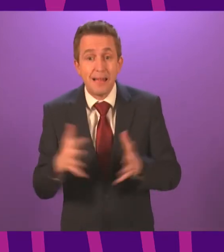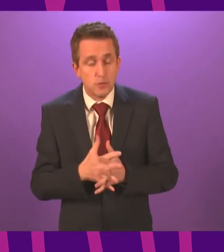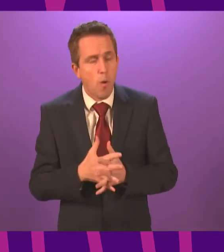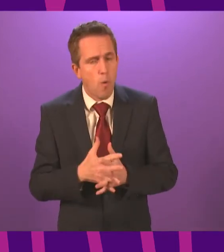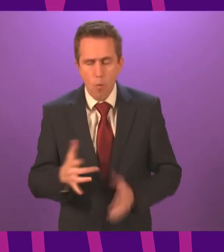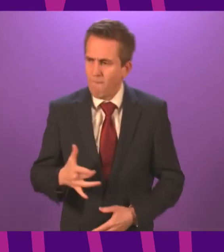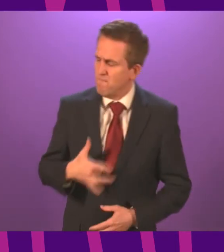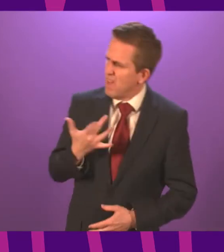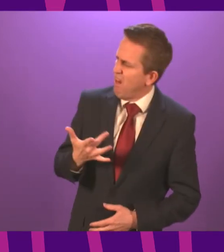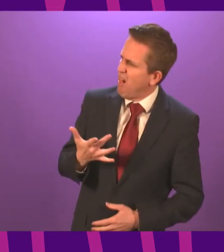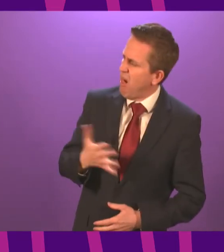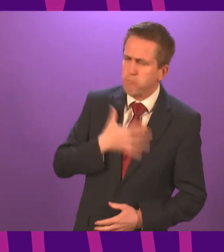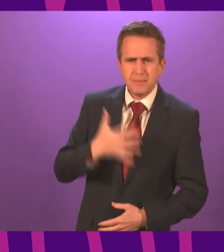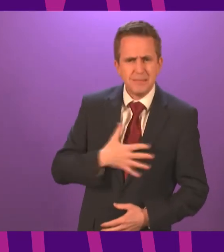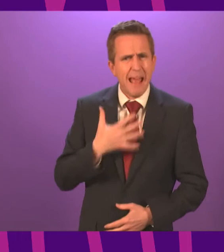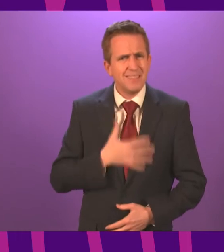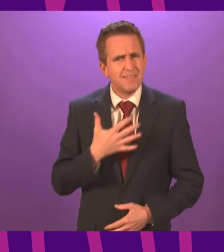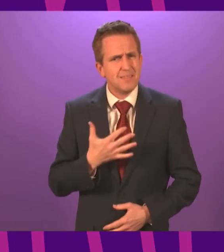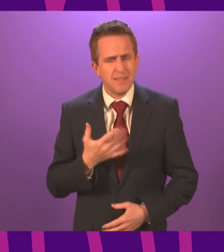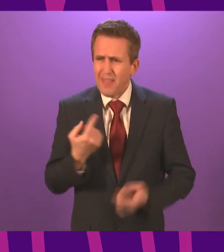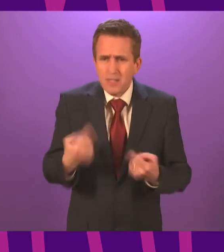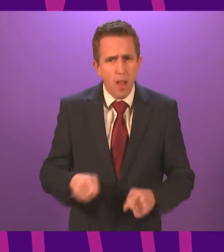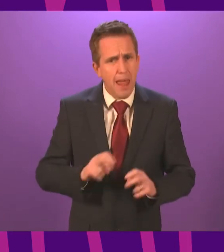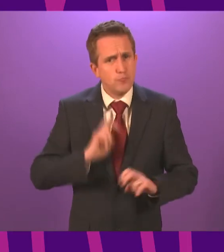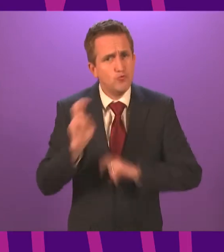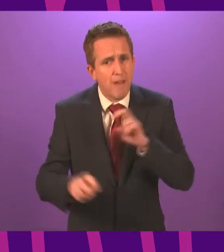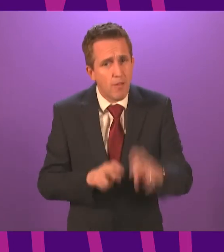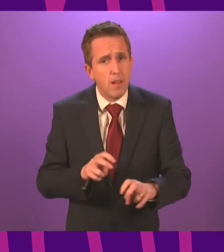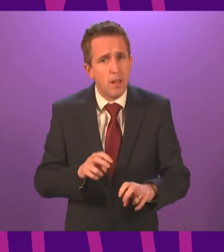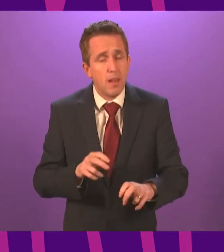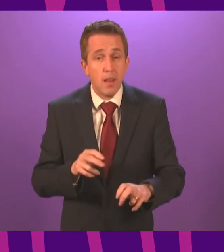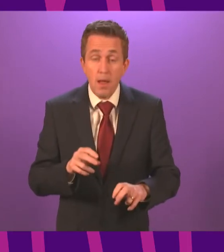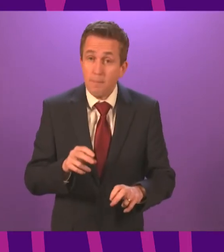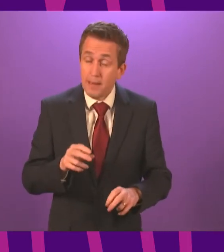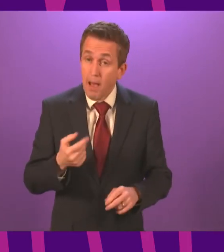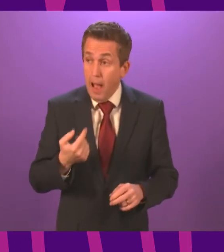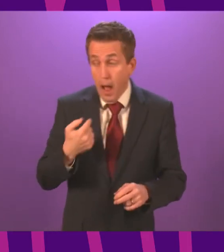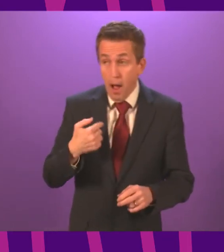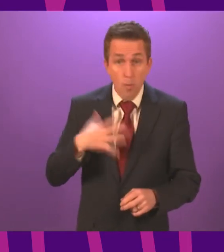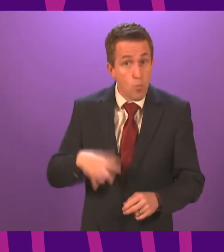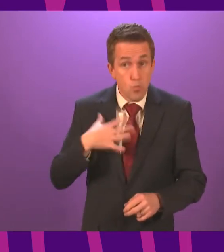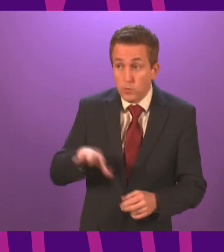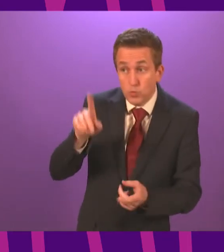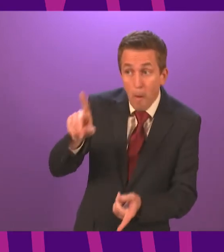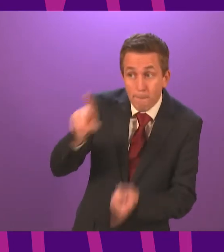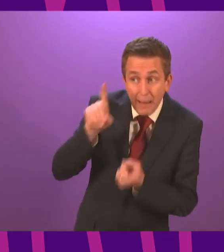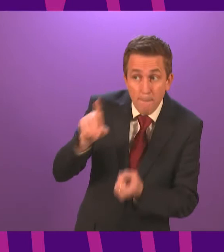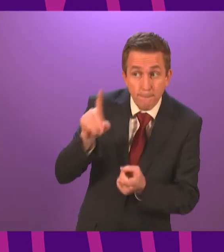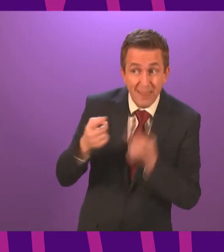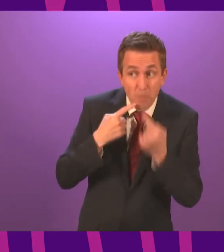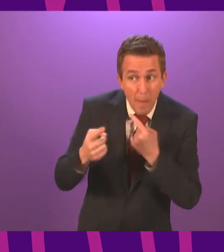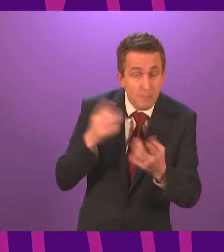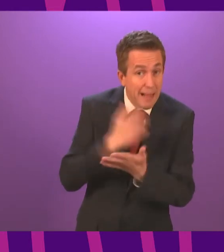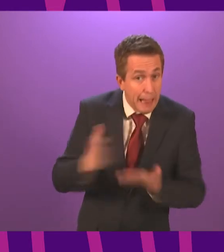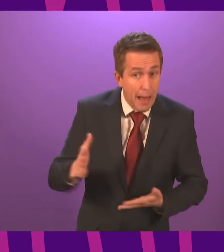upset to find out that they won't be able to. And I don't, to be honest with you, I mean, I'm trying to listen so that I understand it. But I